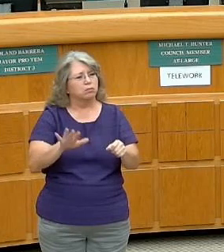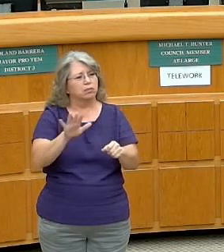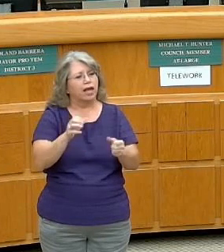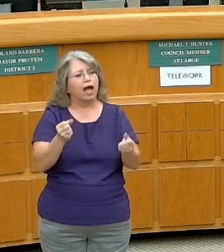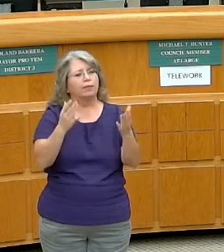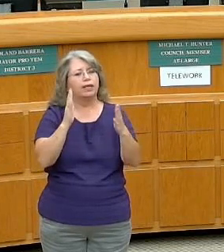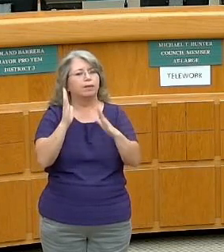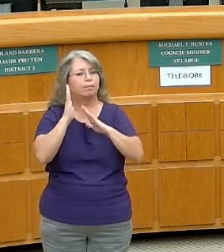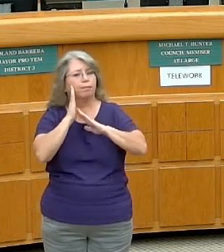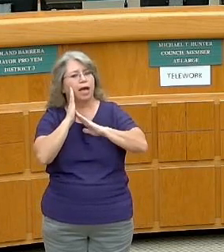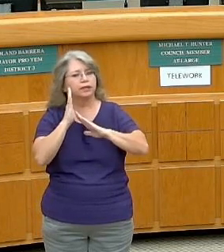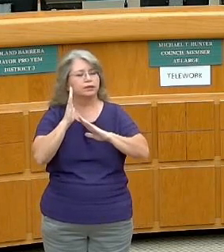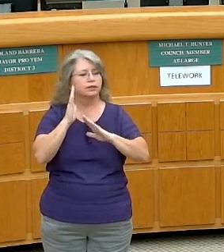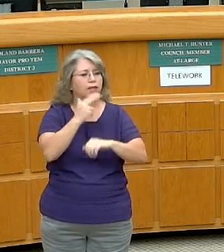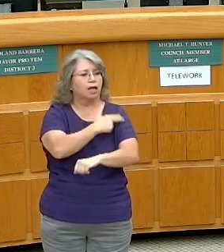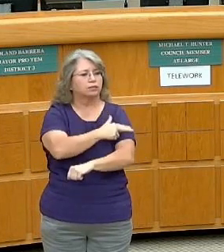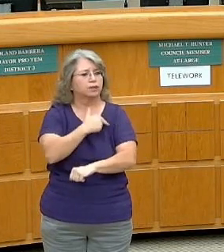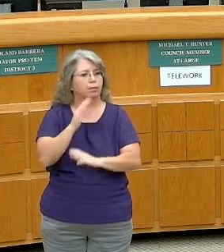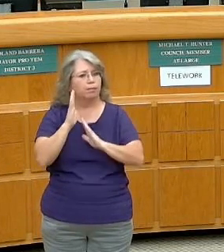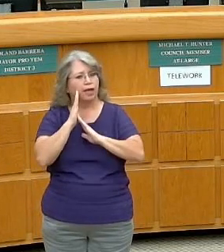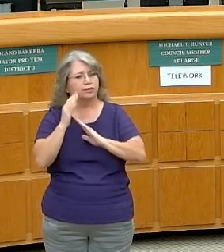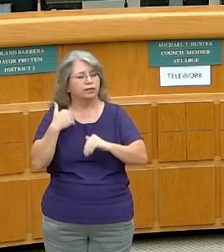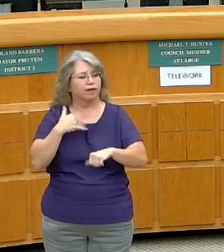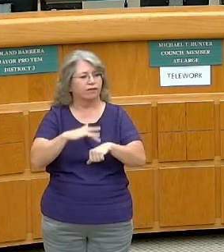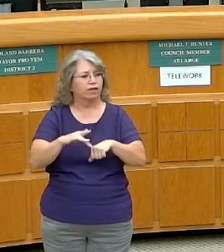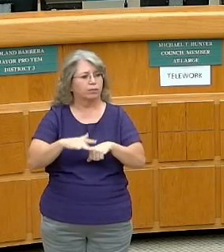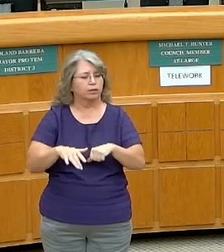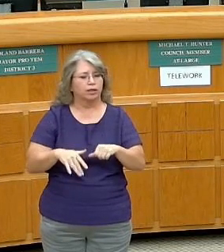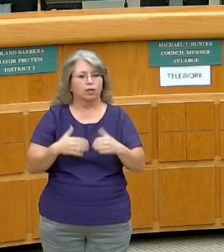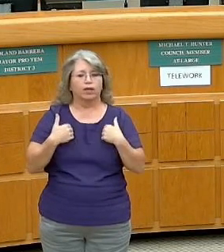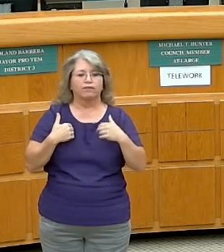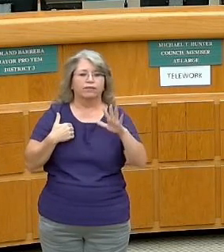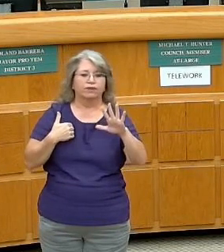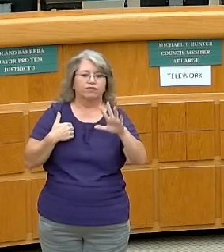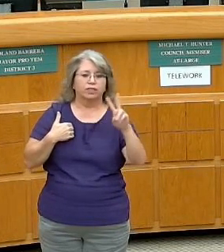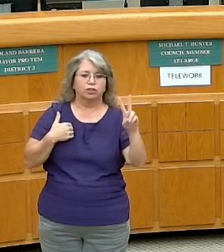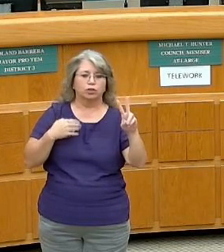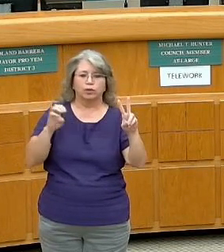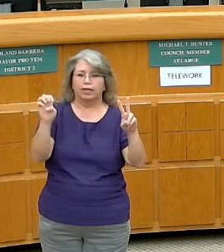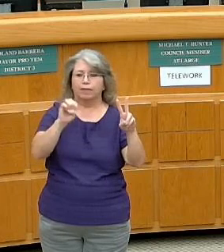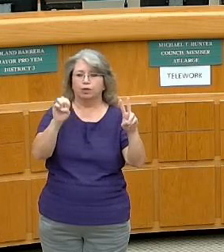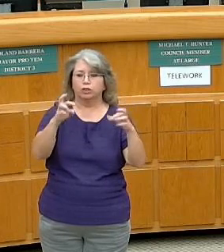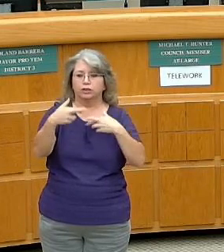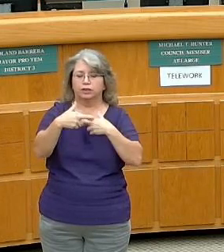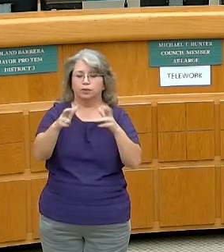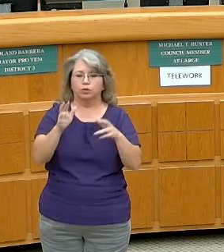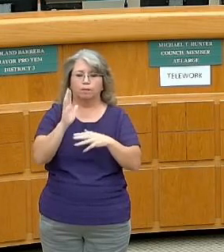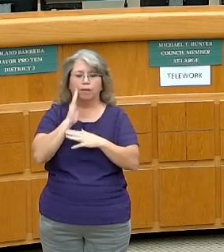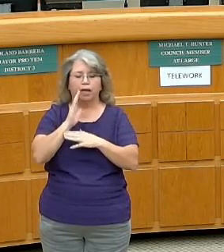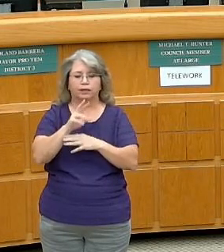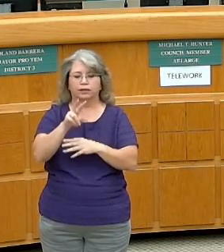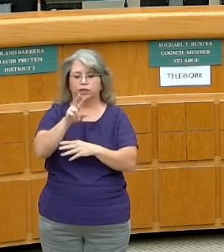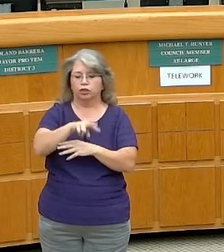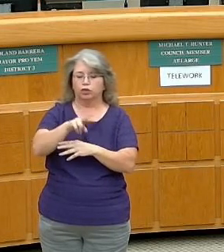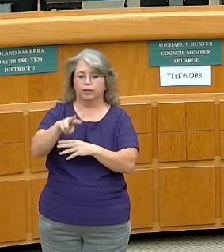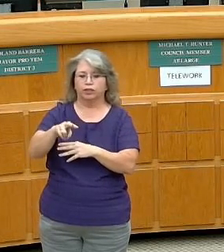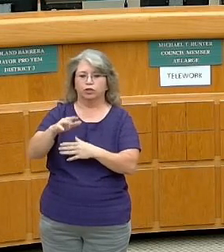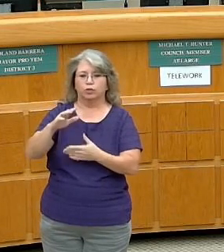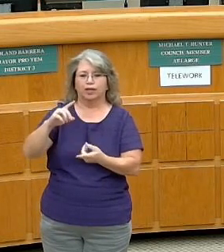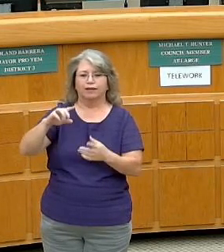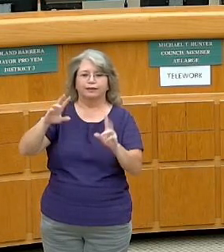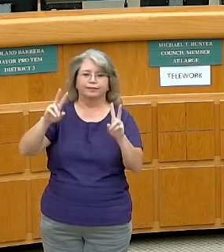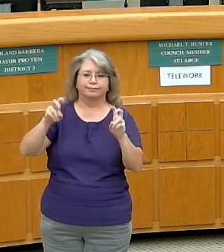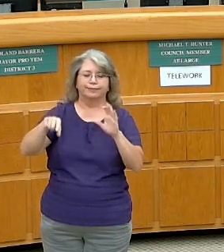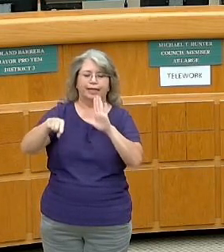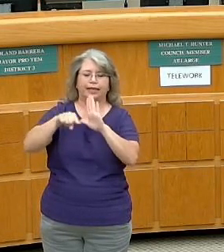The number of beds we have available, we have 52 emergency room beds, 22 negative pressure room